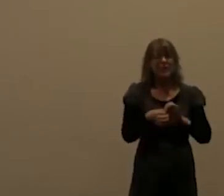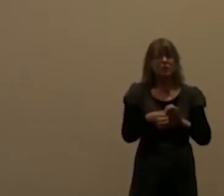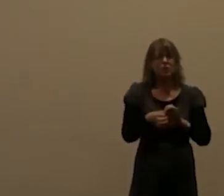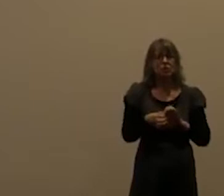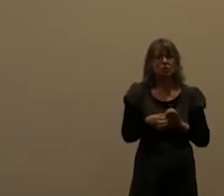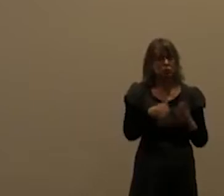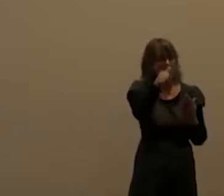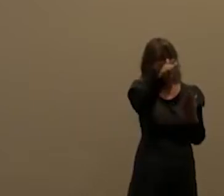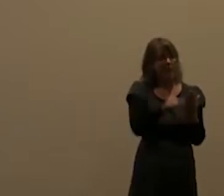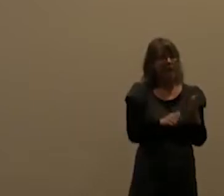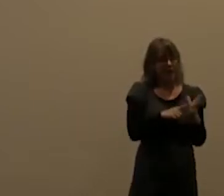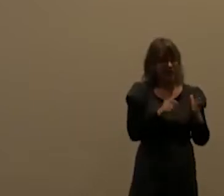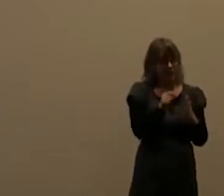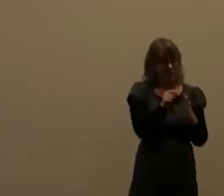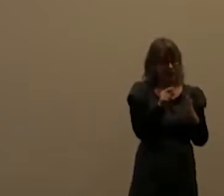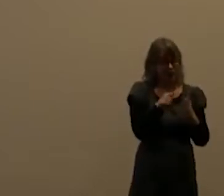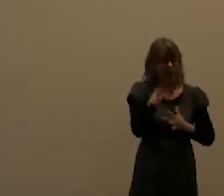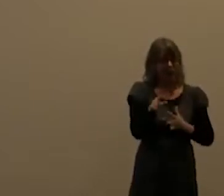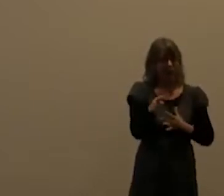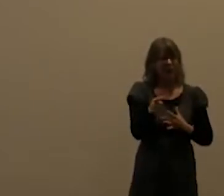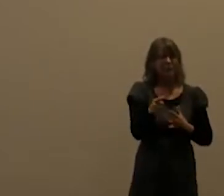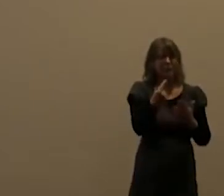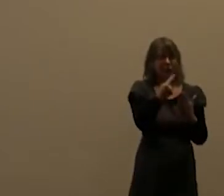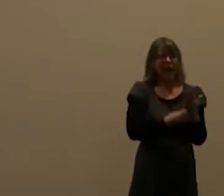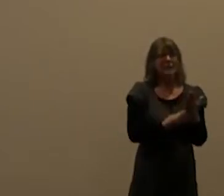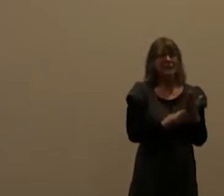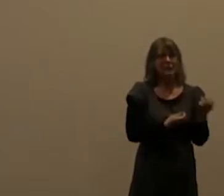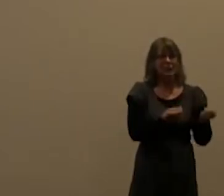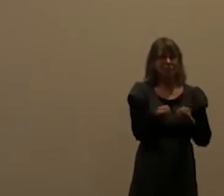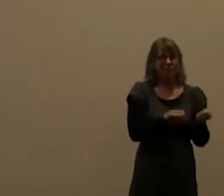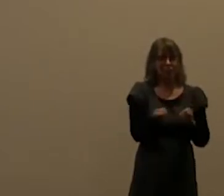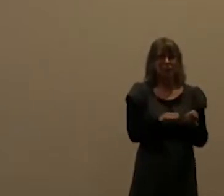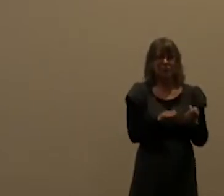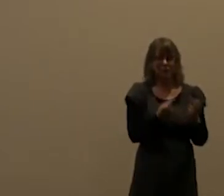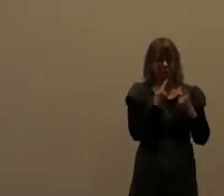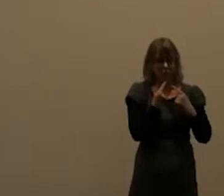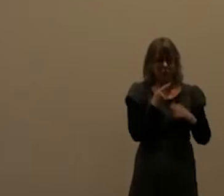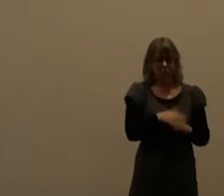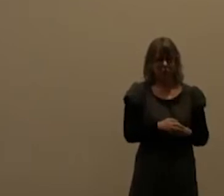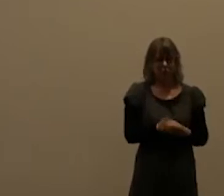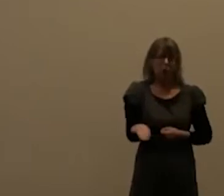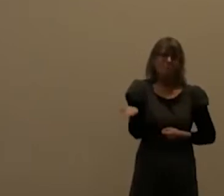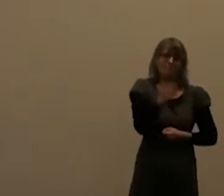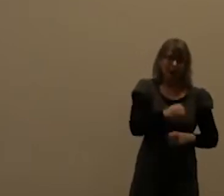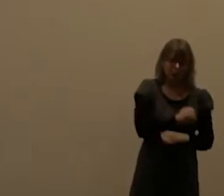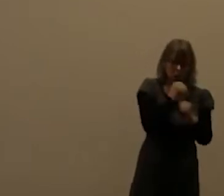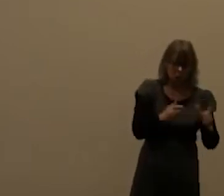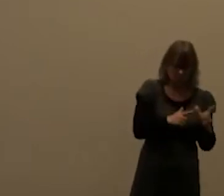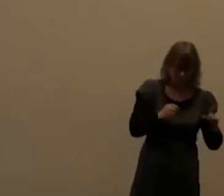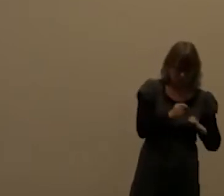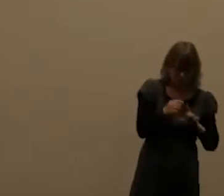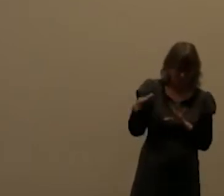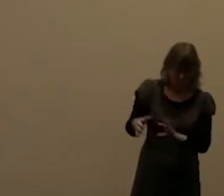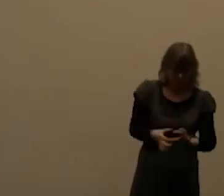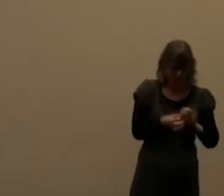Asset Management API. And it says it's successfully imported. So now if we go back to Power Apps and look at our custom connectors,